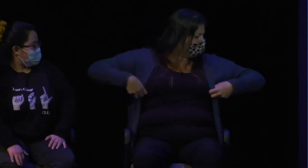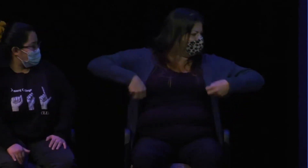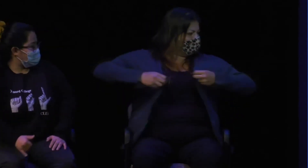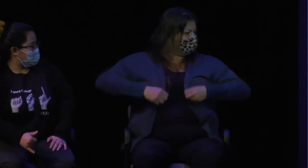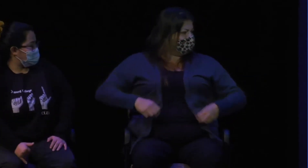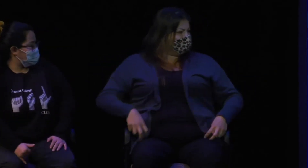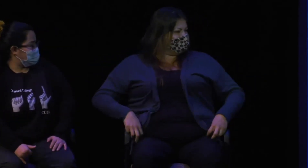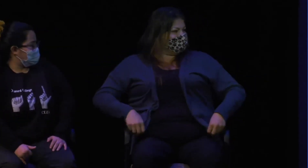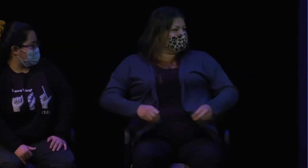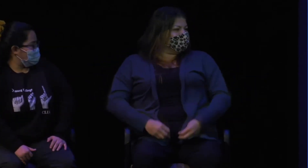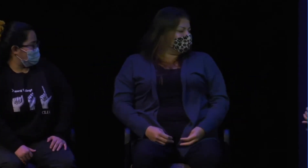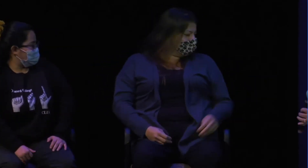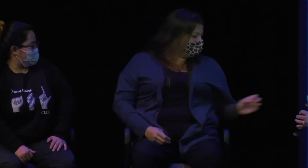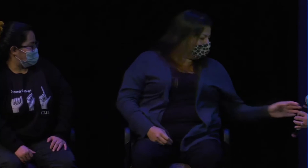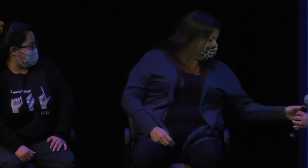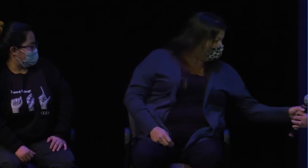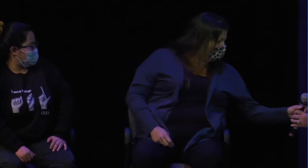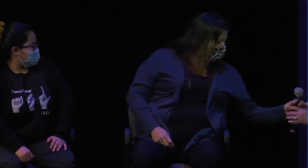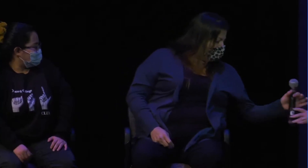each other.